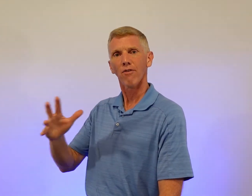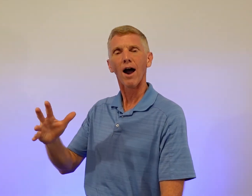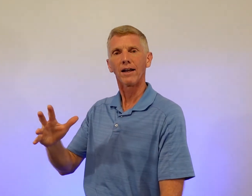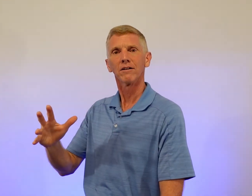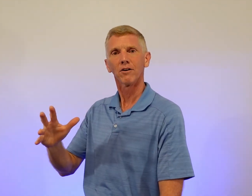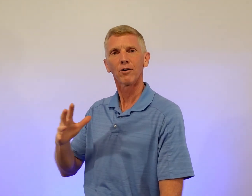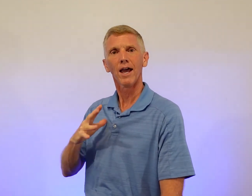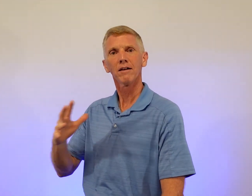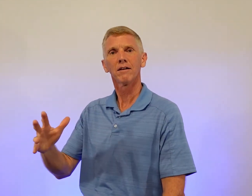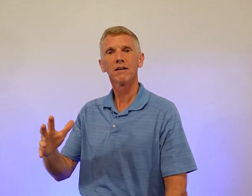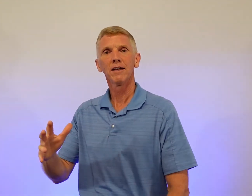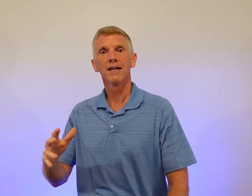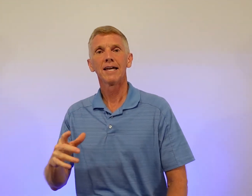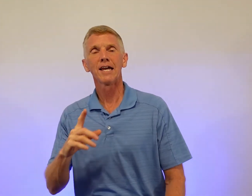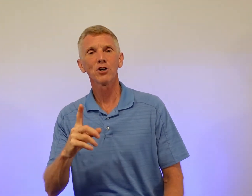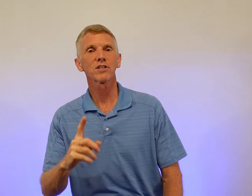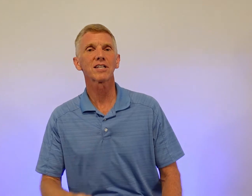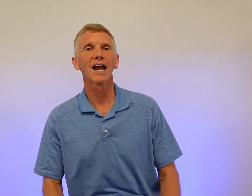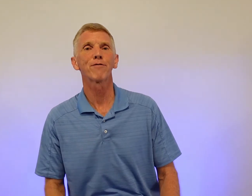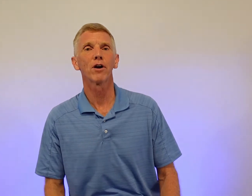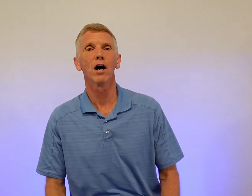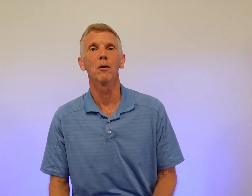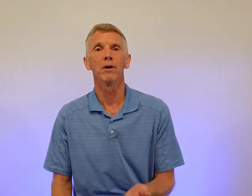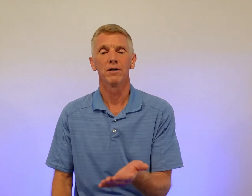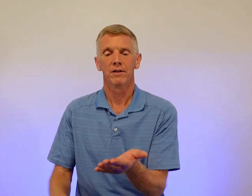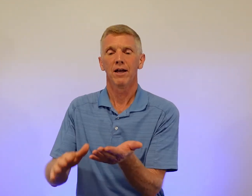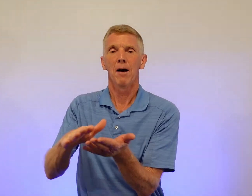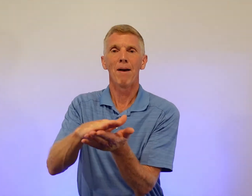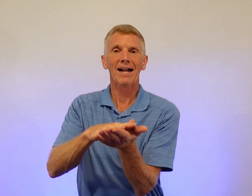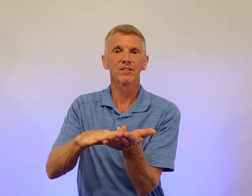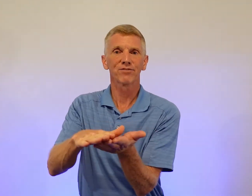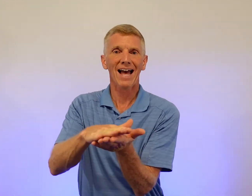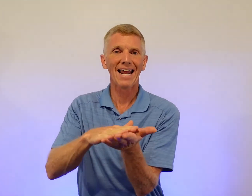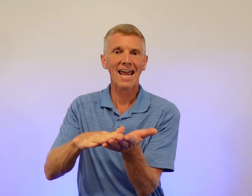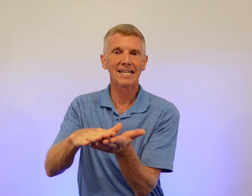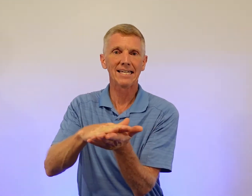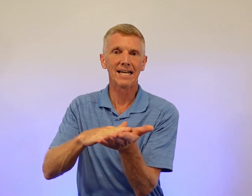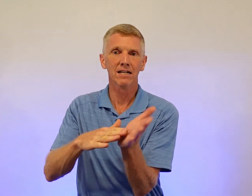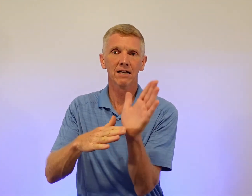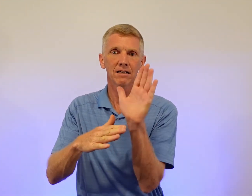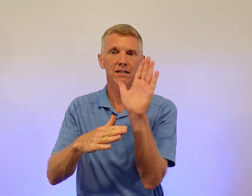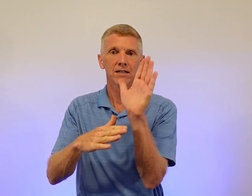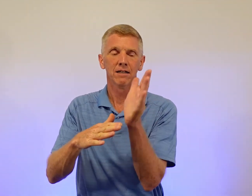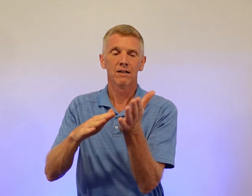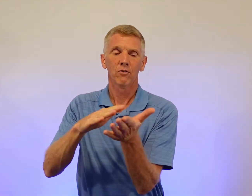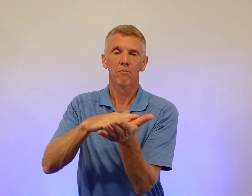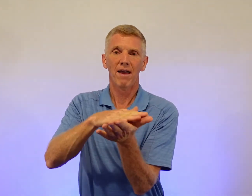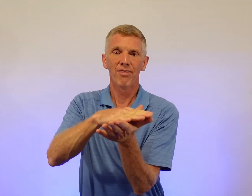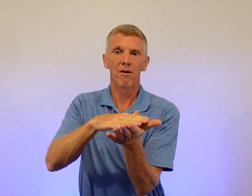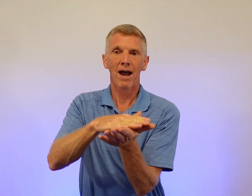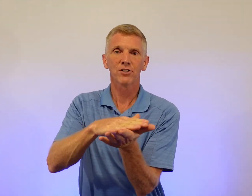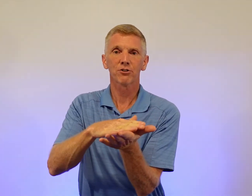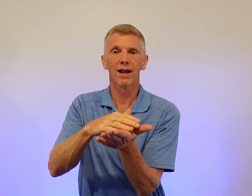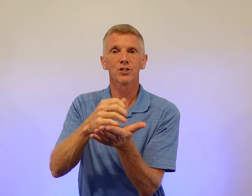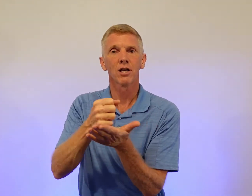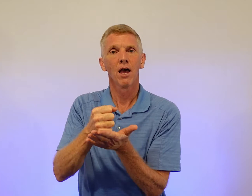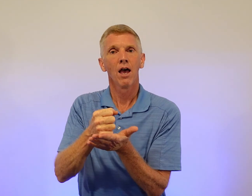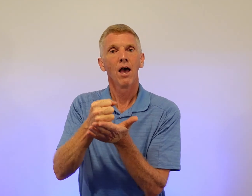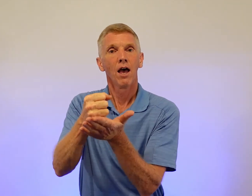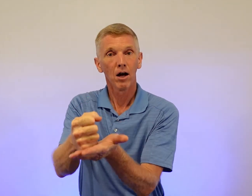Fine. Okay? Here's the sign for help. I'm back to this flat hand again. With my thumb outstretched.